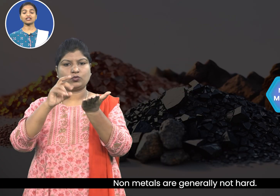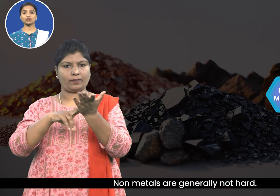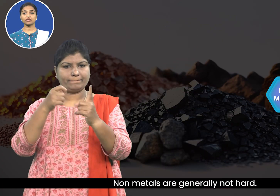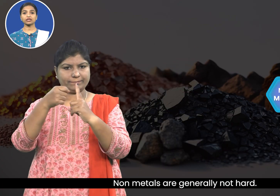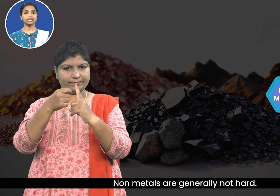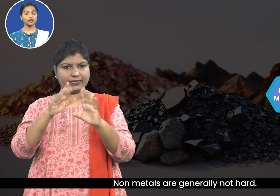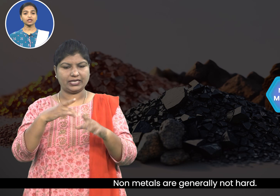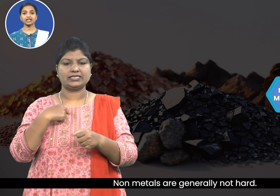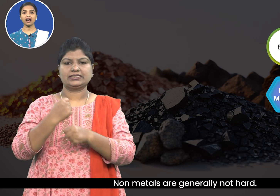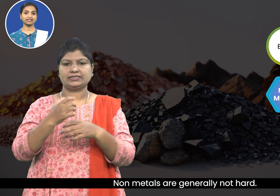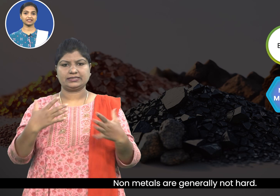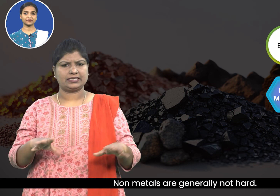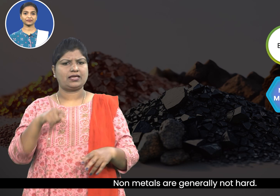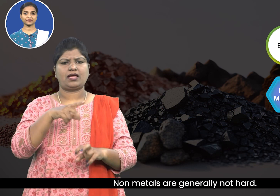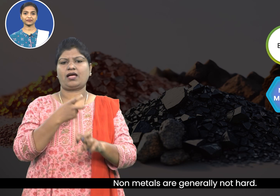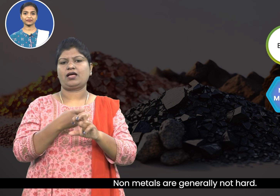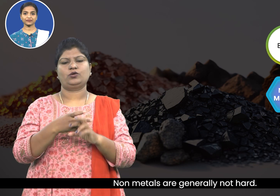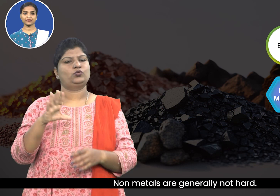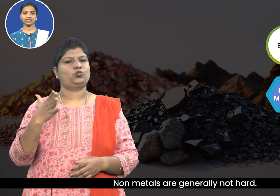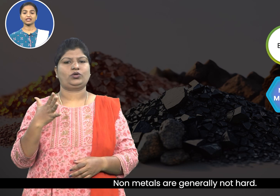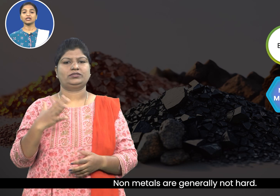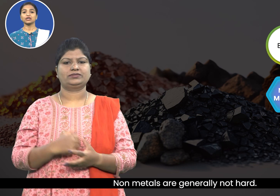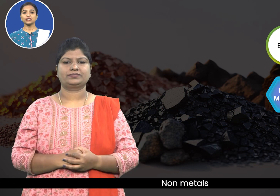Non-metals are generally not hard.